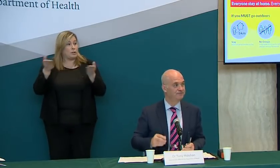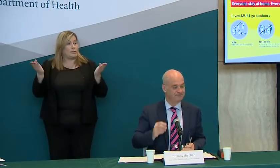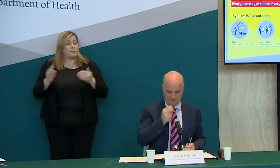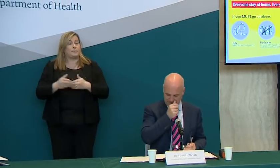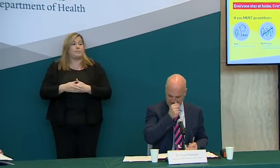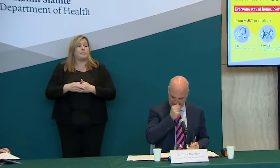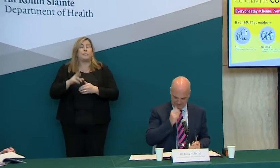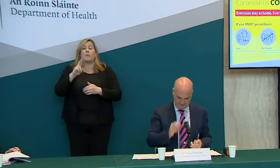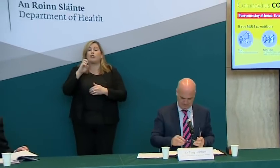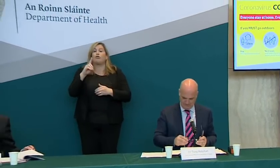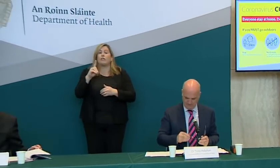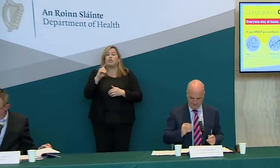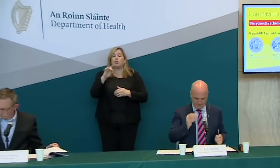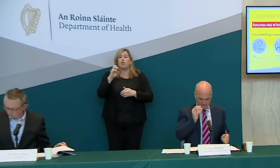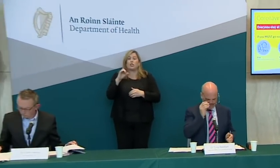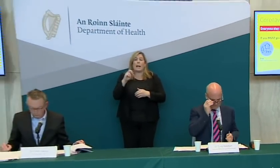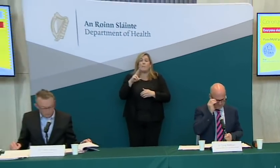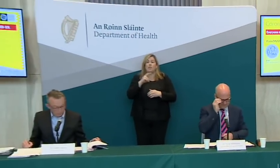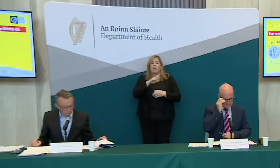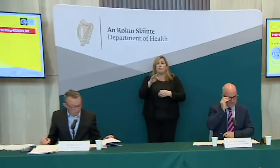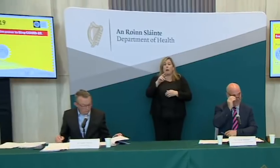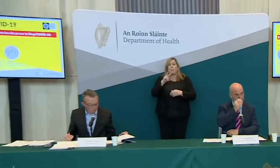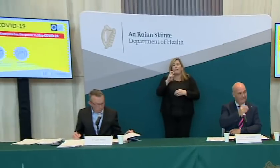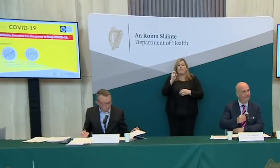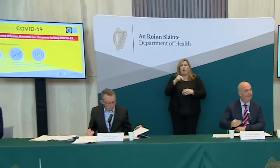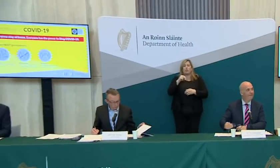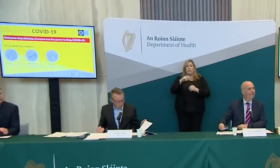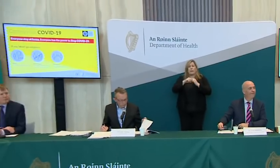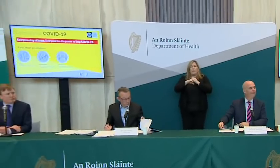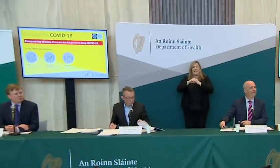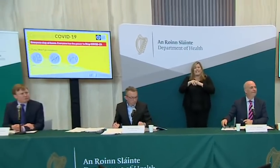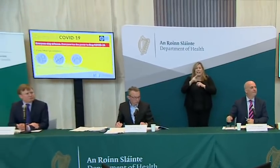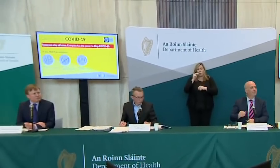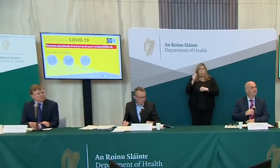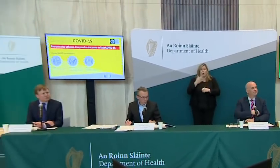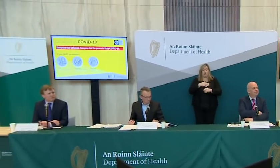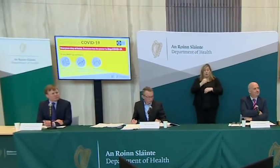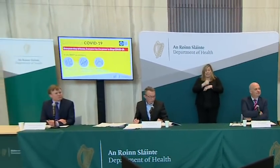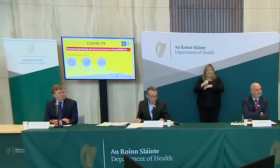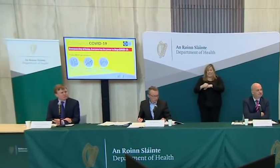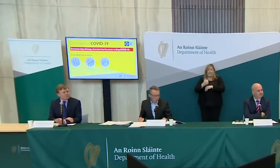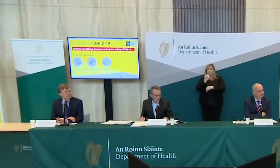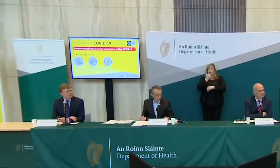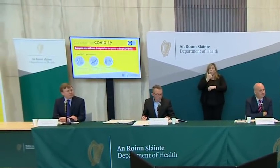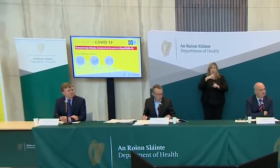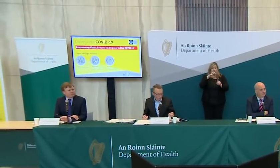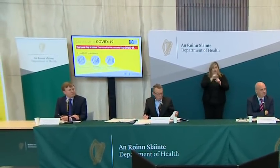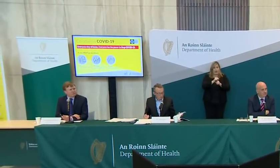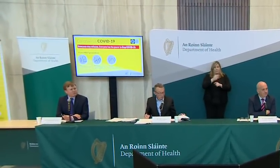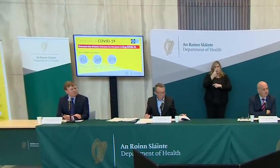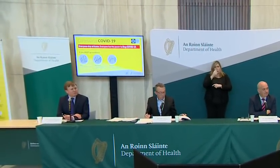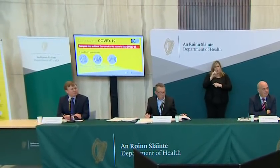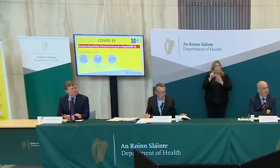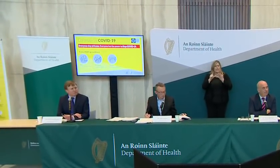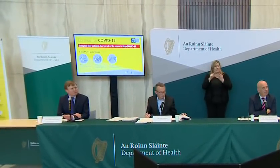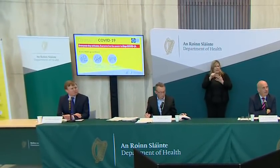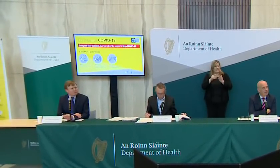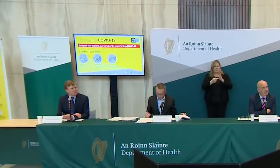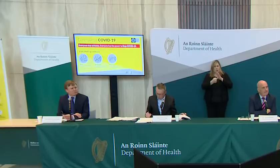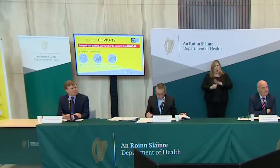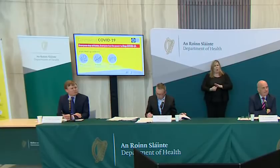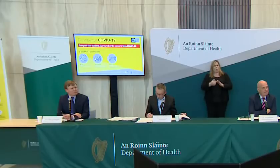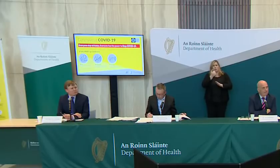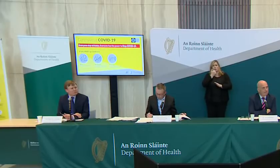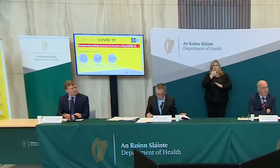Richard. Richard Chambers from Virgin Media News. Just in terms of the daily number of confirmed cases, 107, that's the lowest figure we've